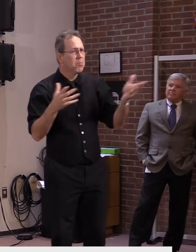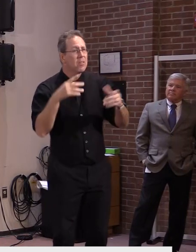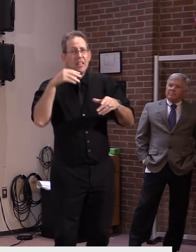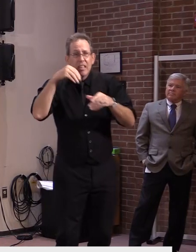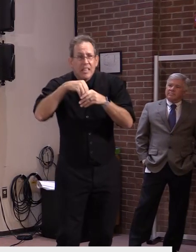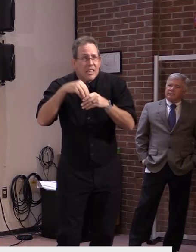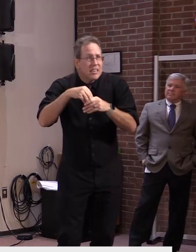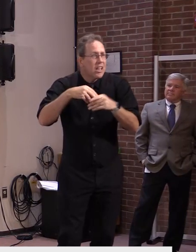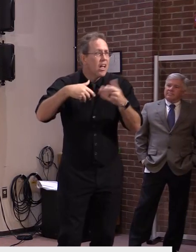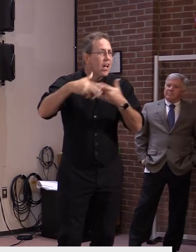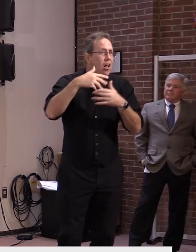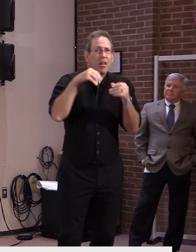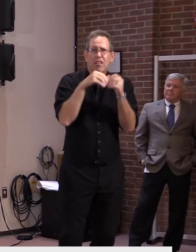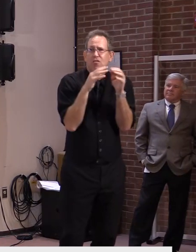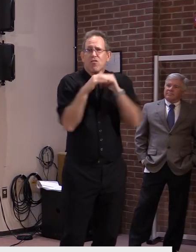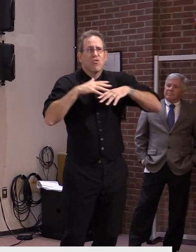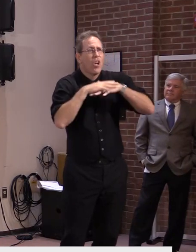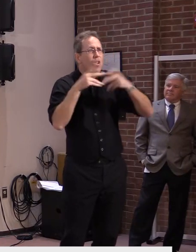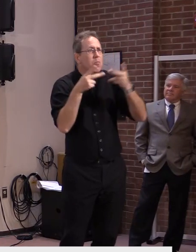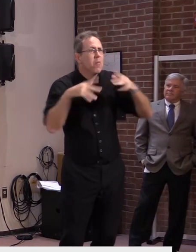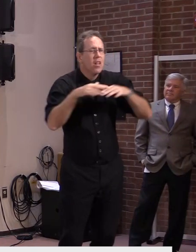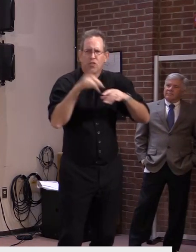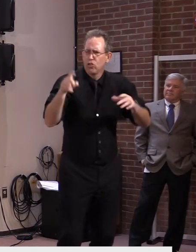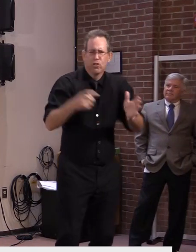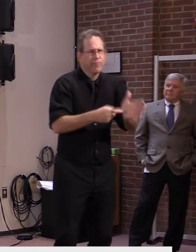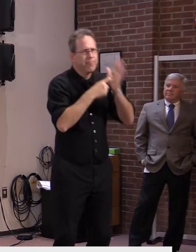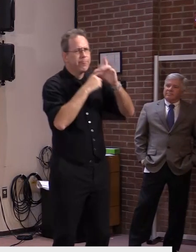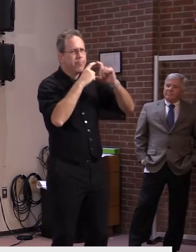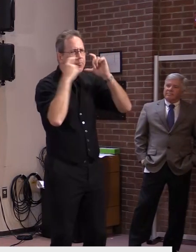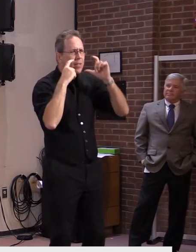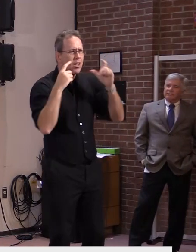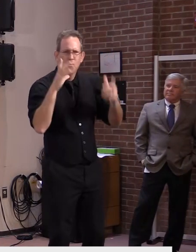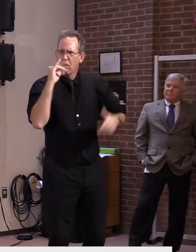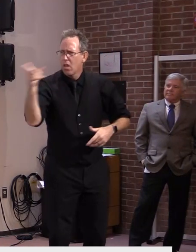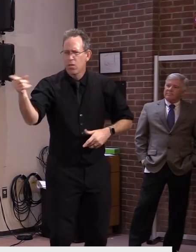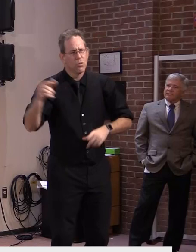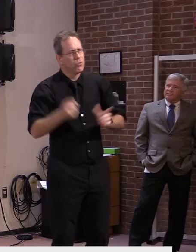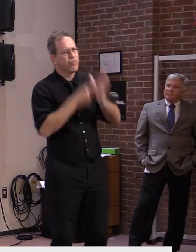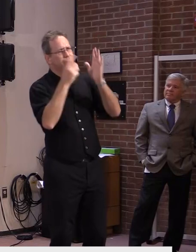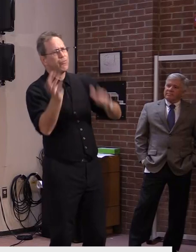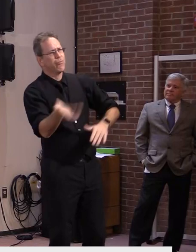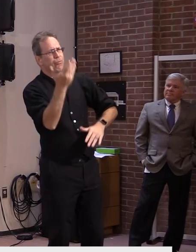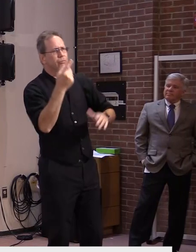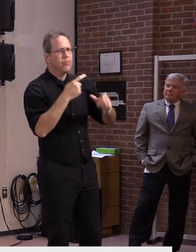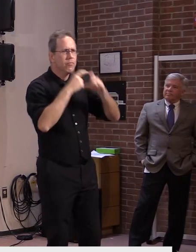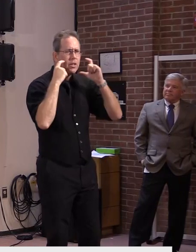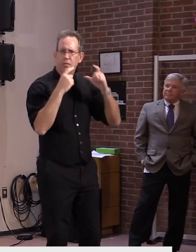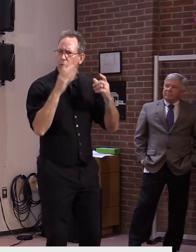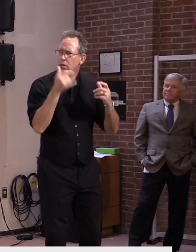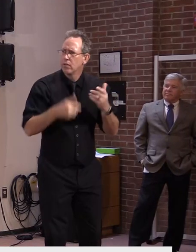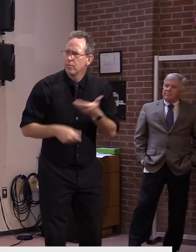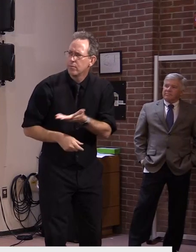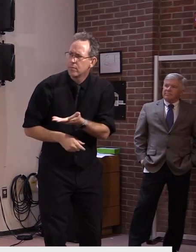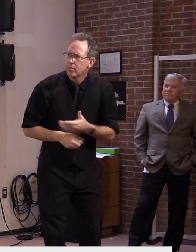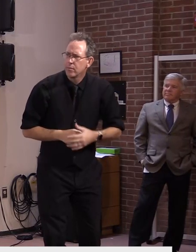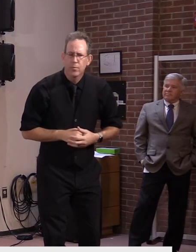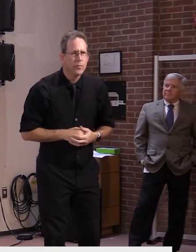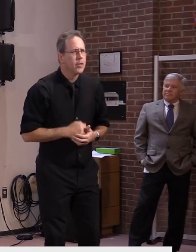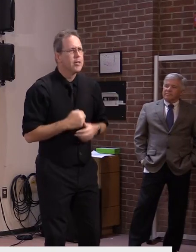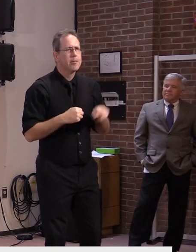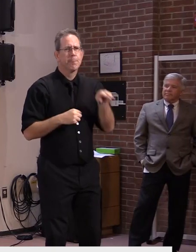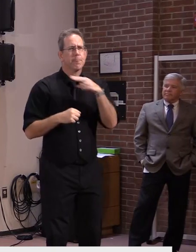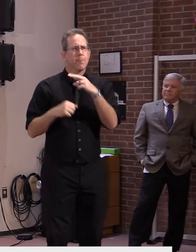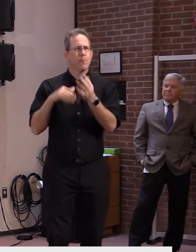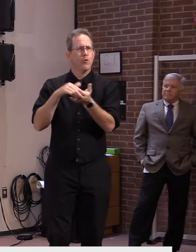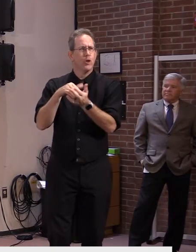use the same type of message, should wear a mask in indoor public setting. I think we do. I think that is